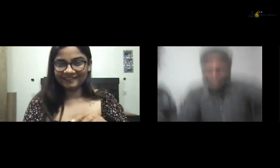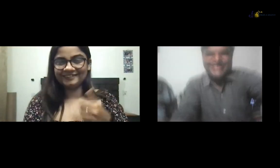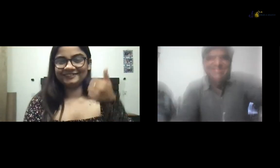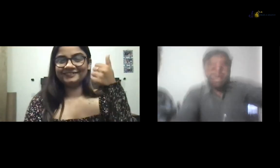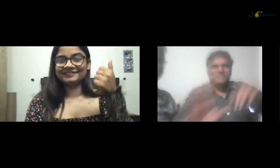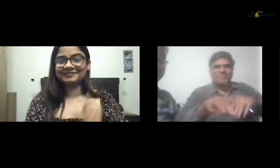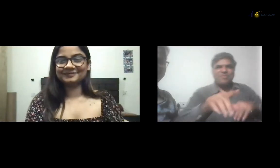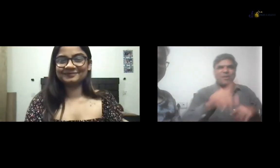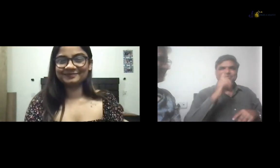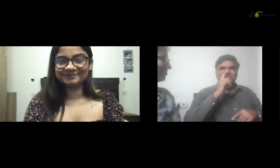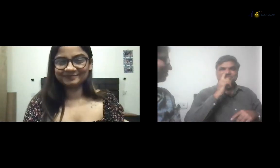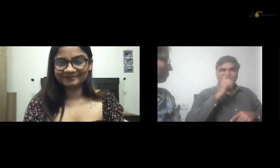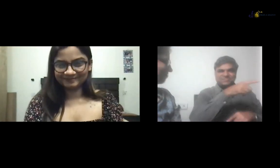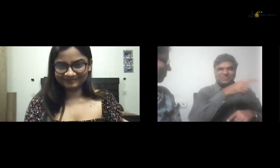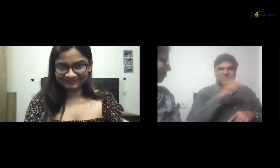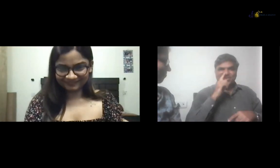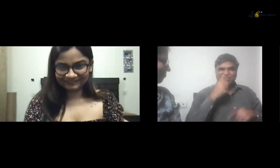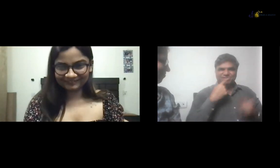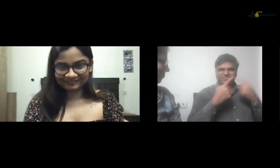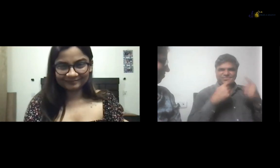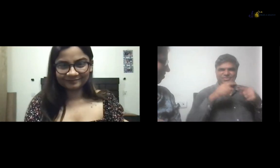questions? Do you have any question?